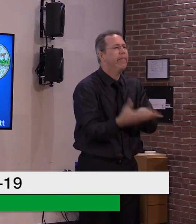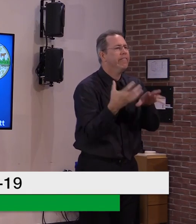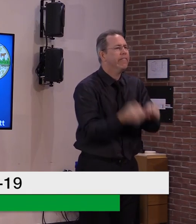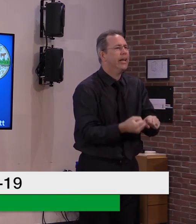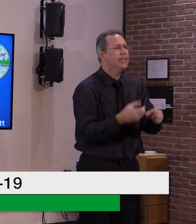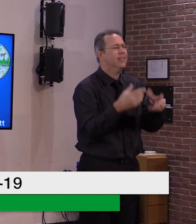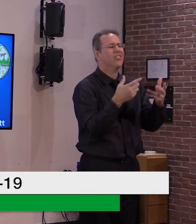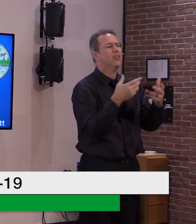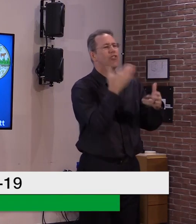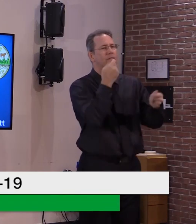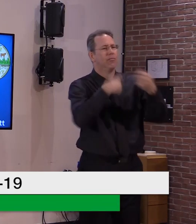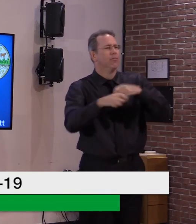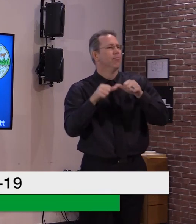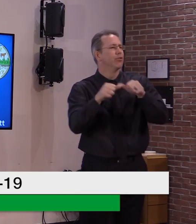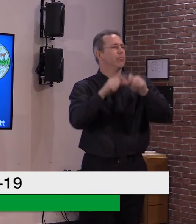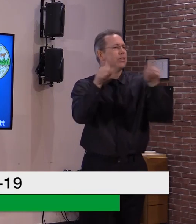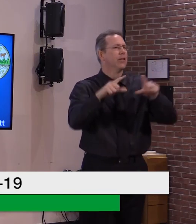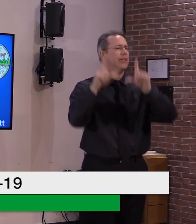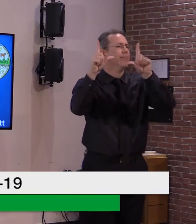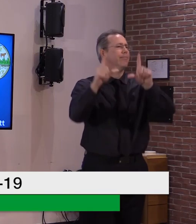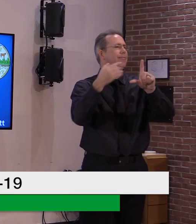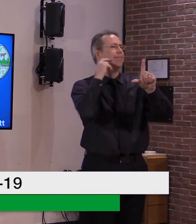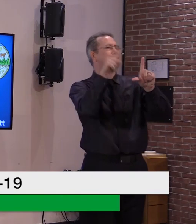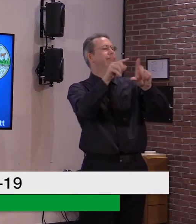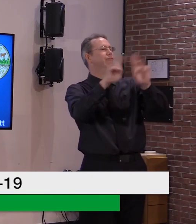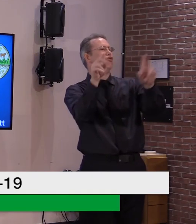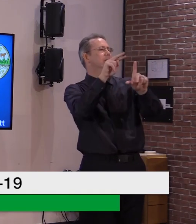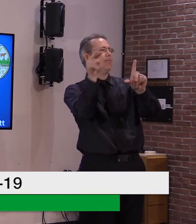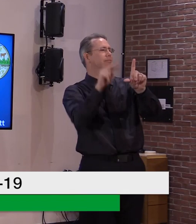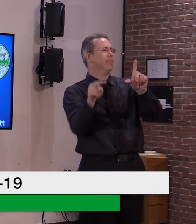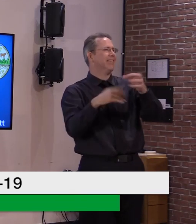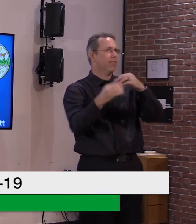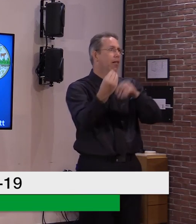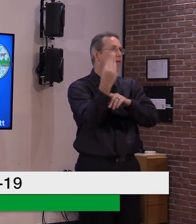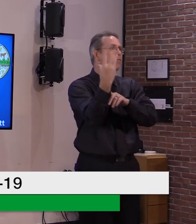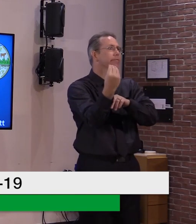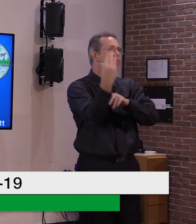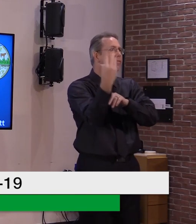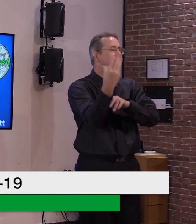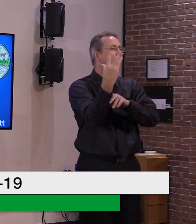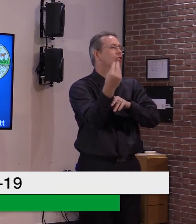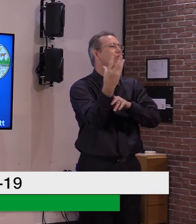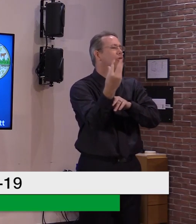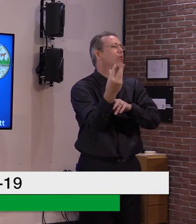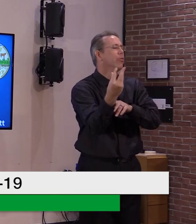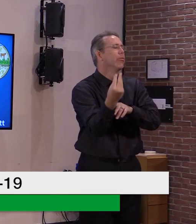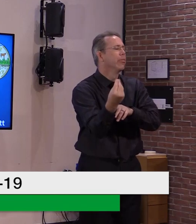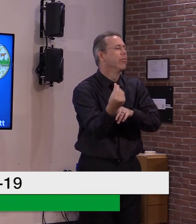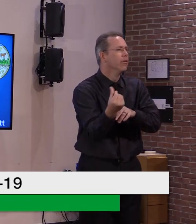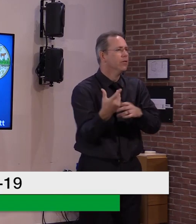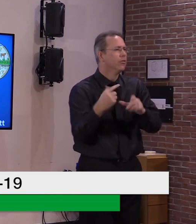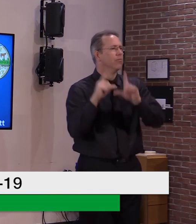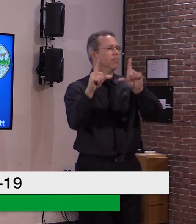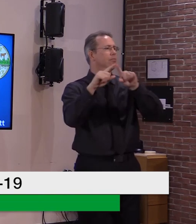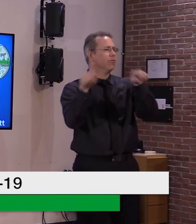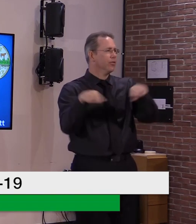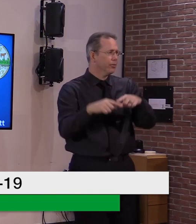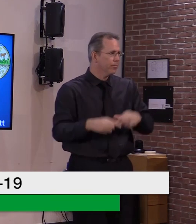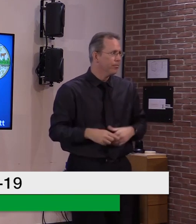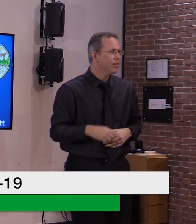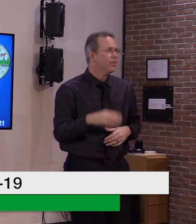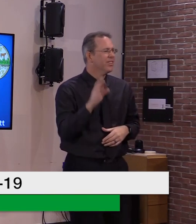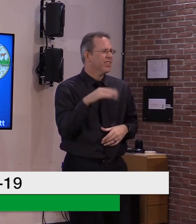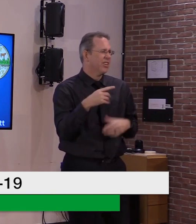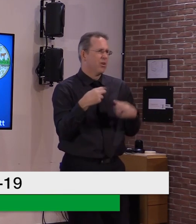get as much sunlight and again the cold weather cuts down on the amount of power that's